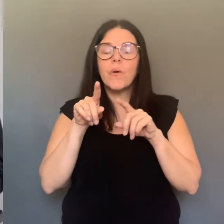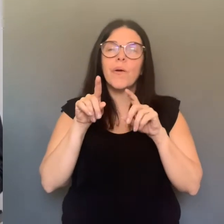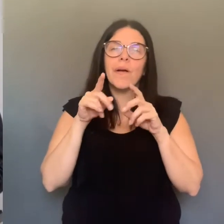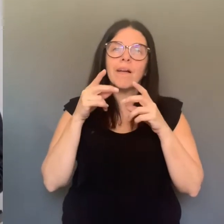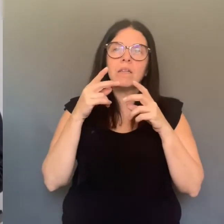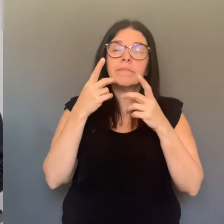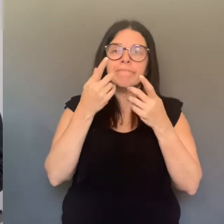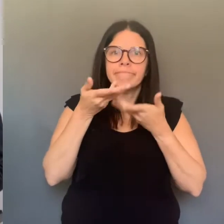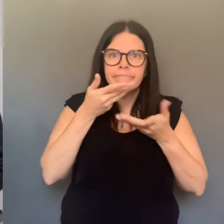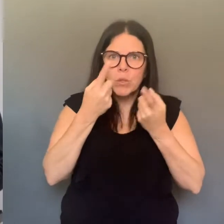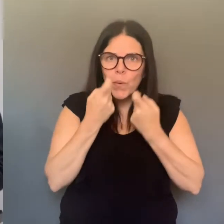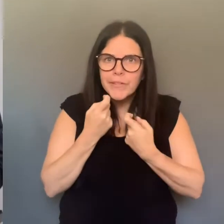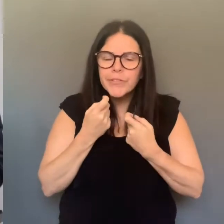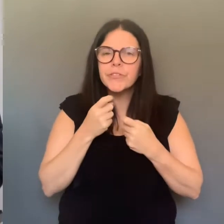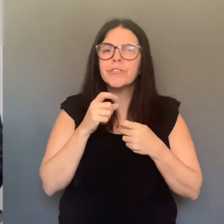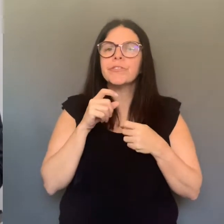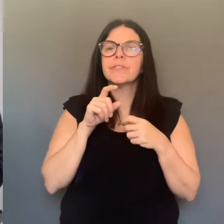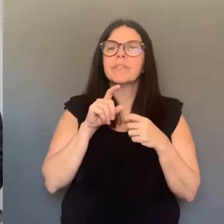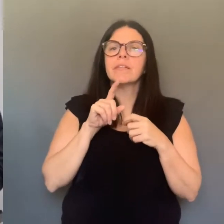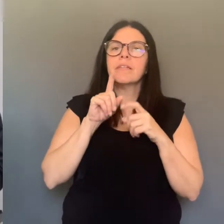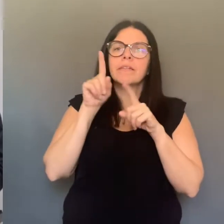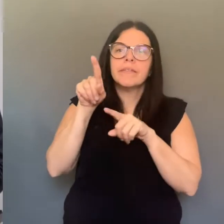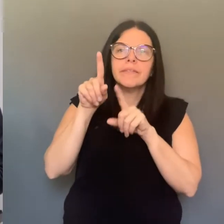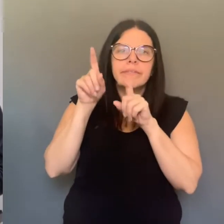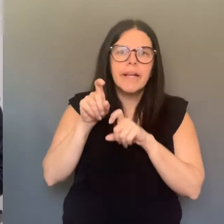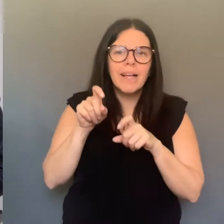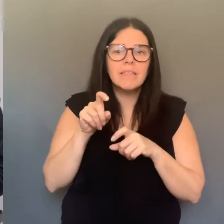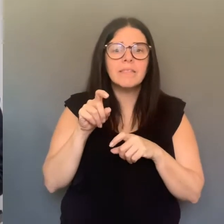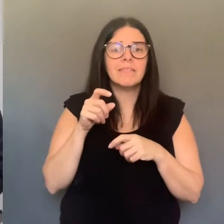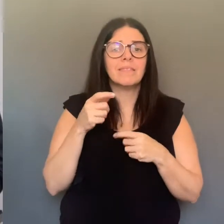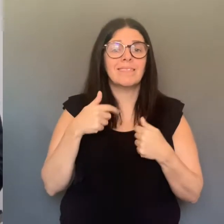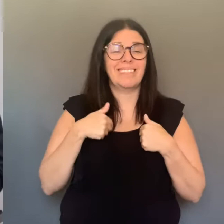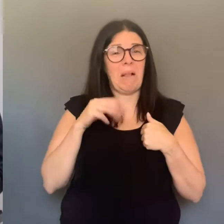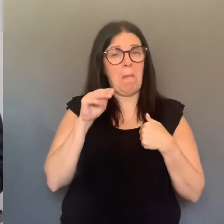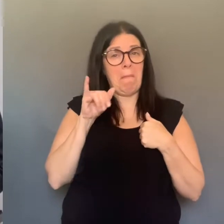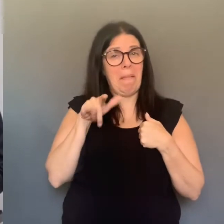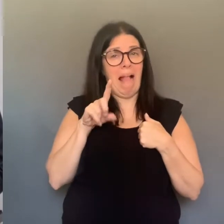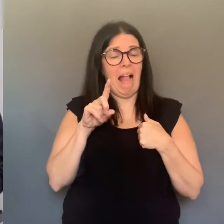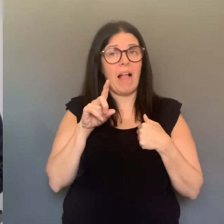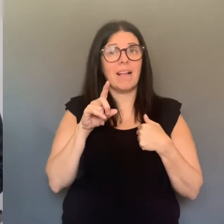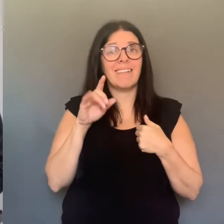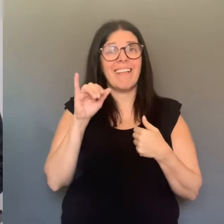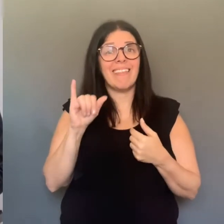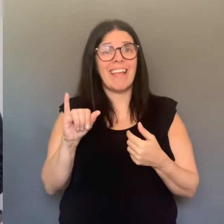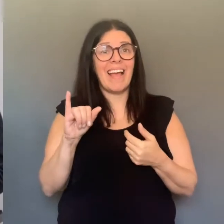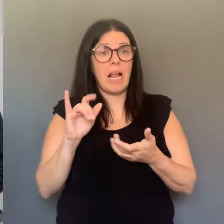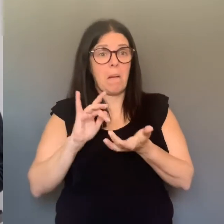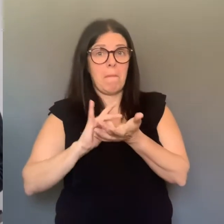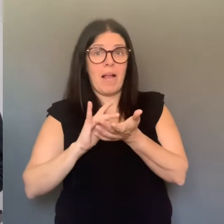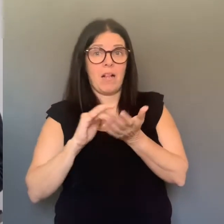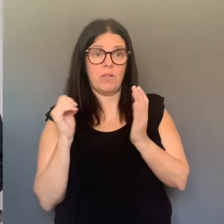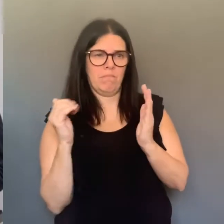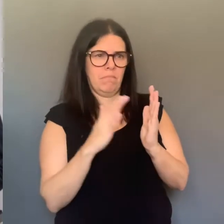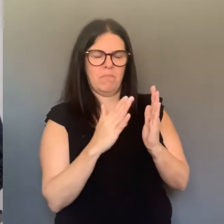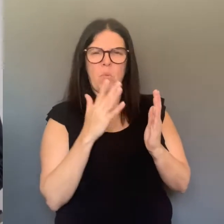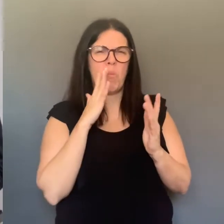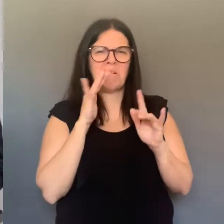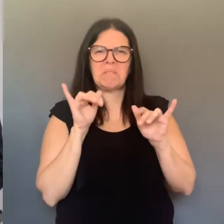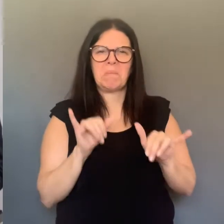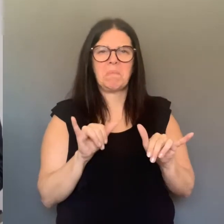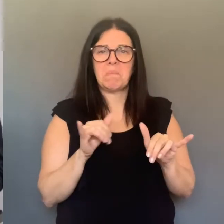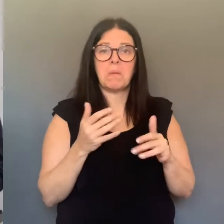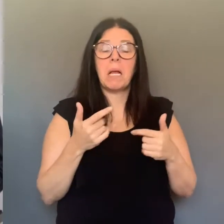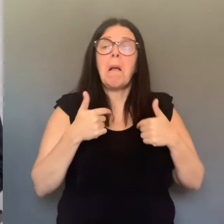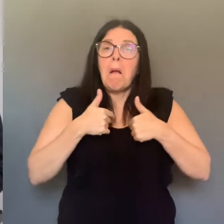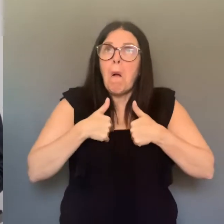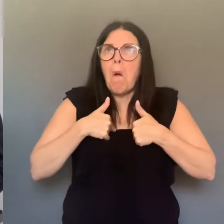community. And the likelihood of you going through all these assessments, going out and getting the test done when your symptoms